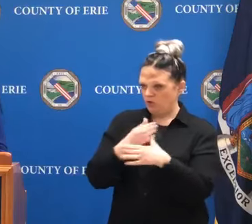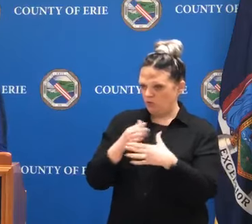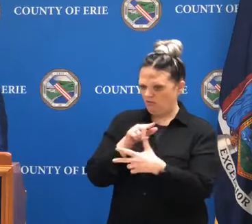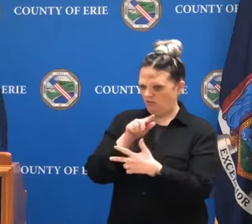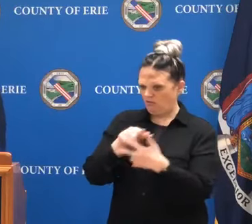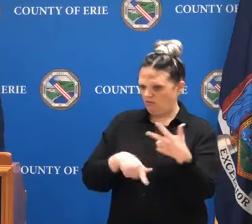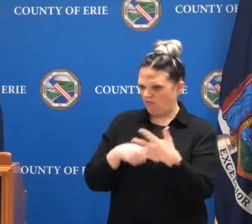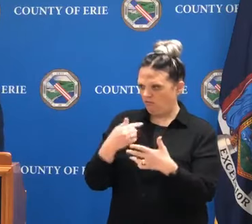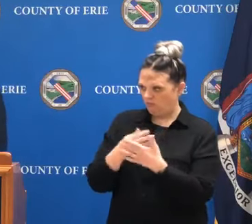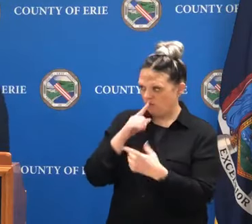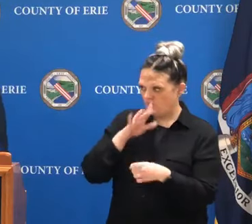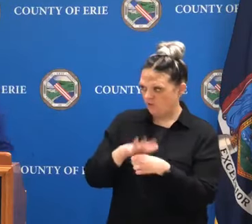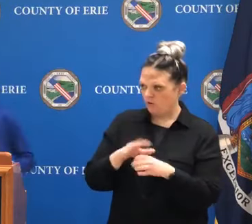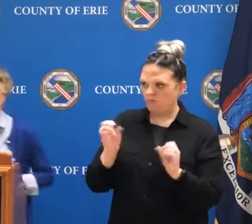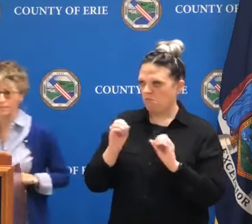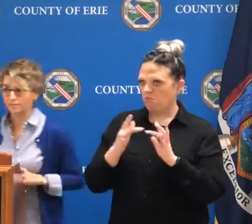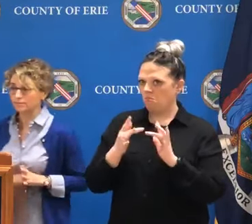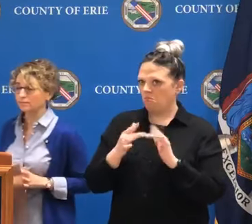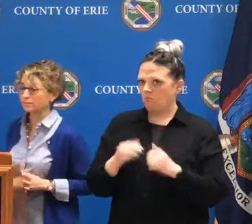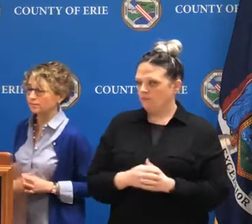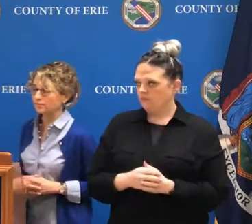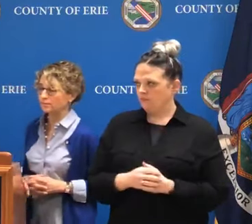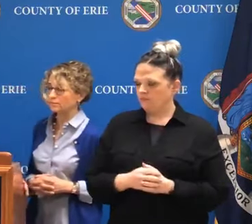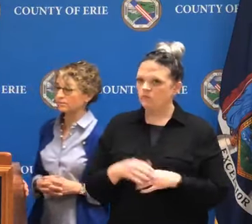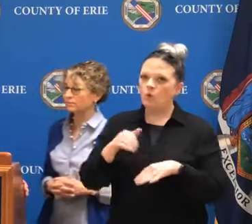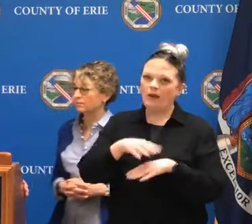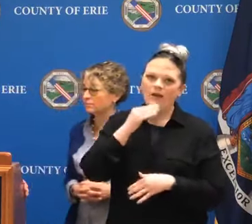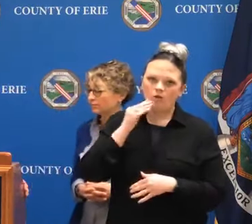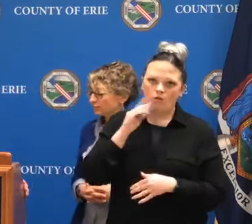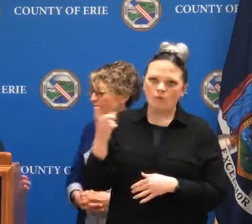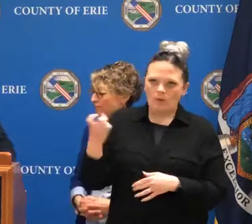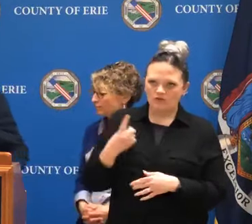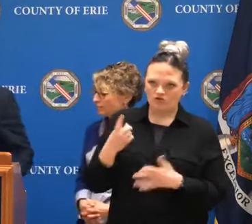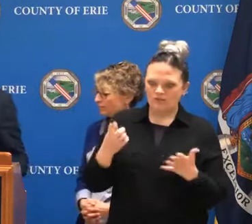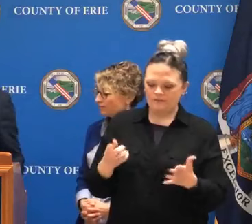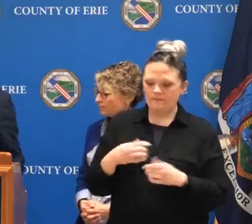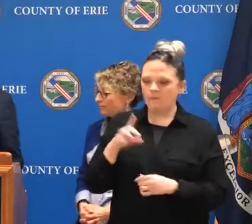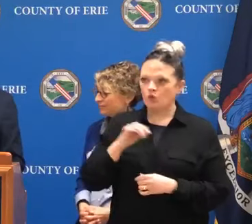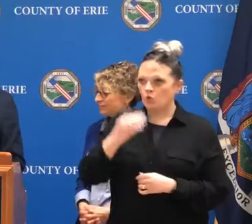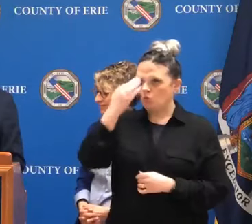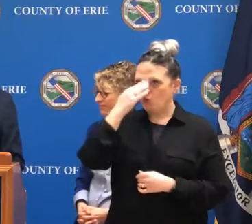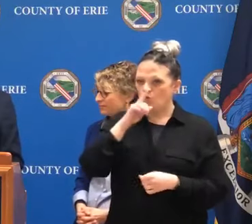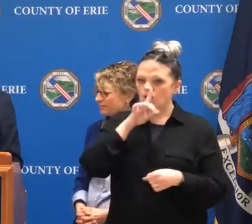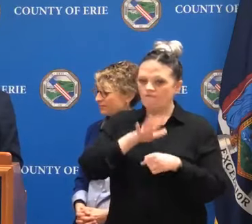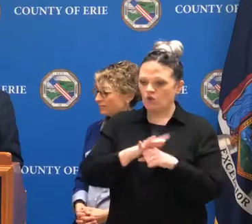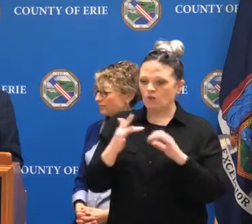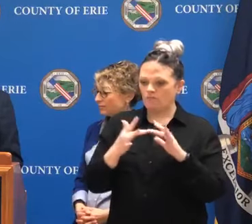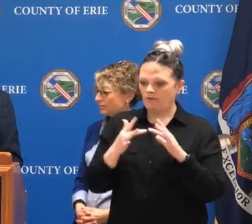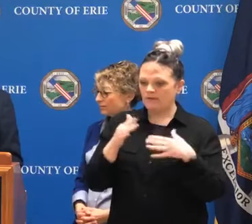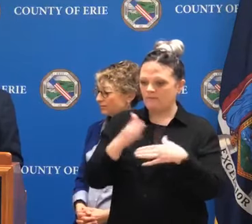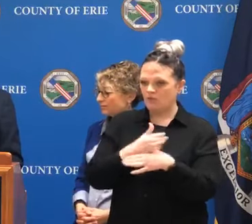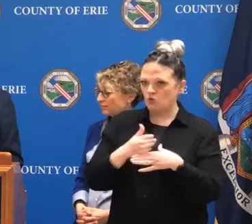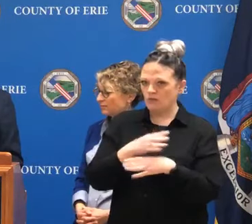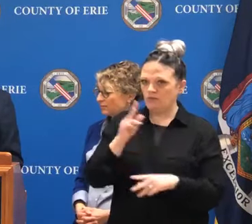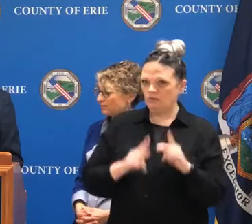Between the confirmed cases. Right. Just for those who are at home, the question was, do we know of a confirmed contact between the individual who